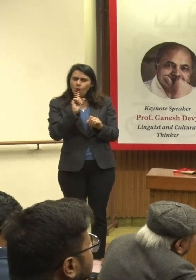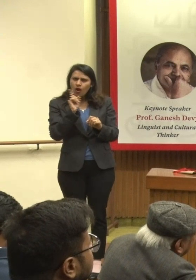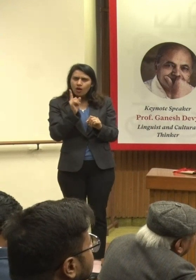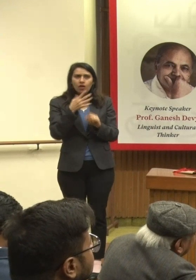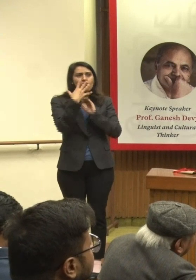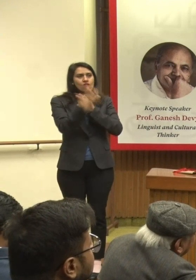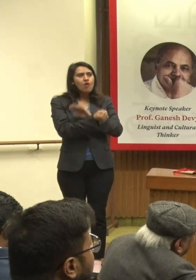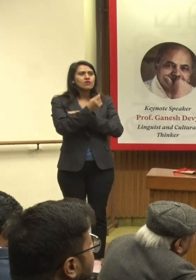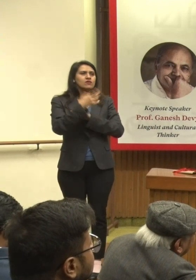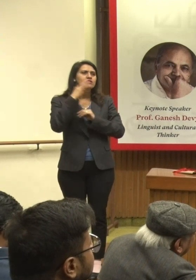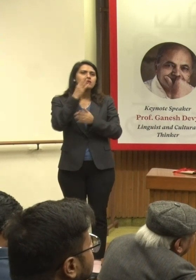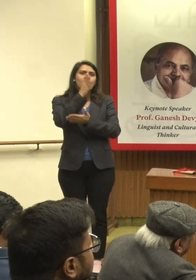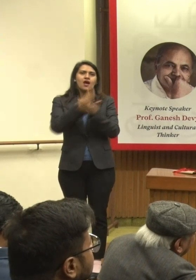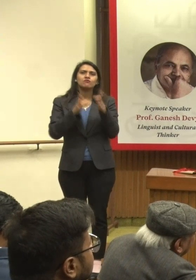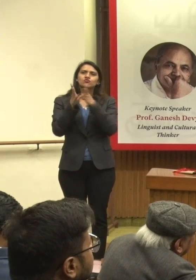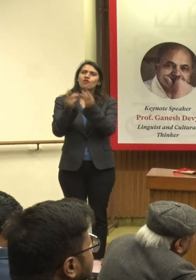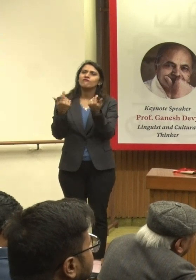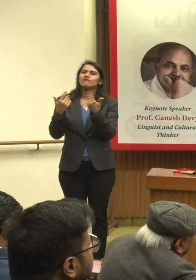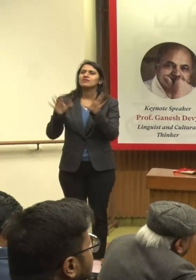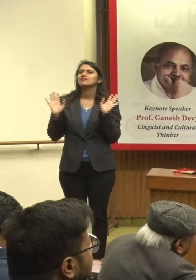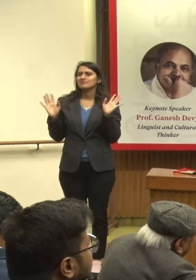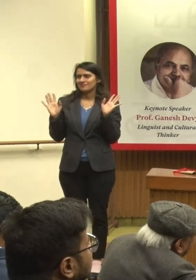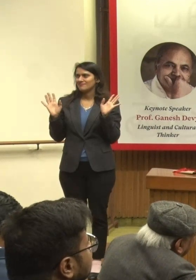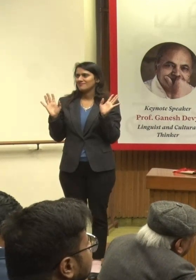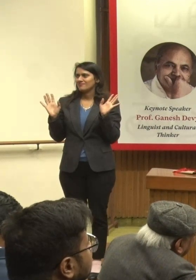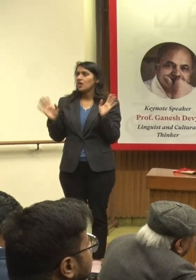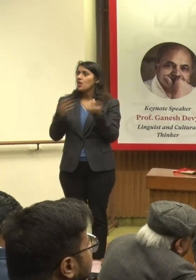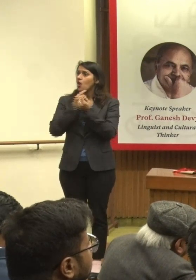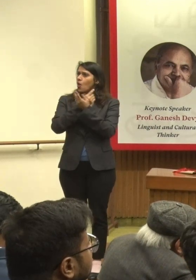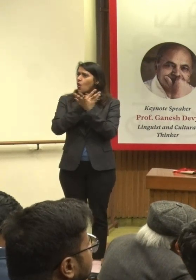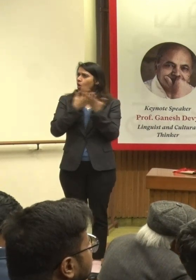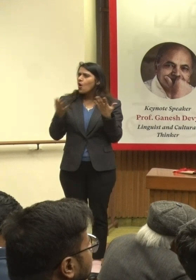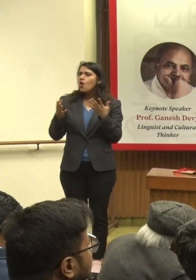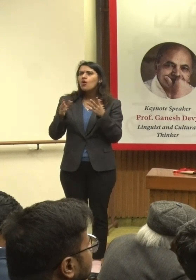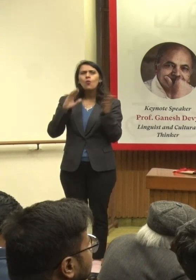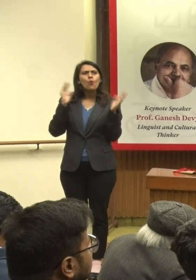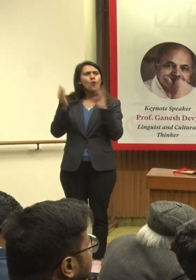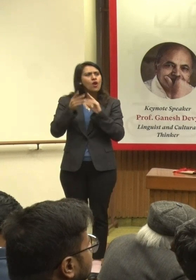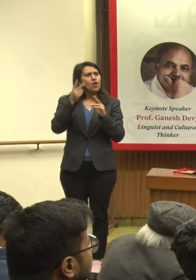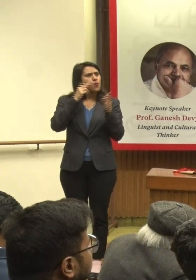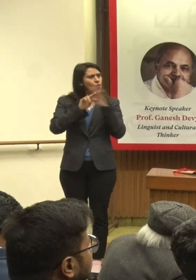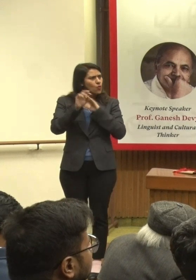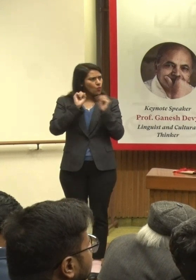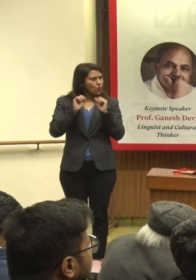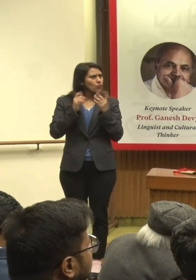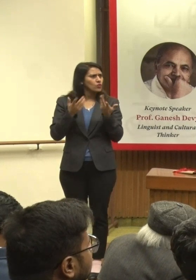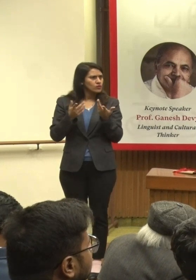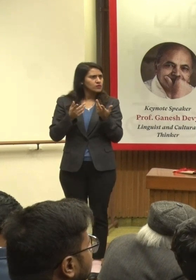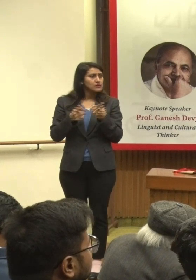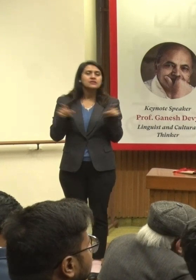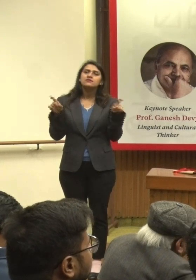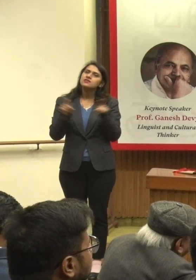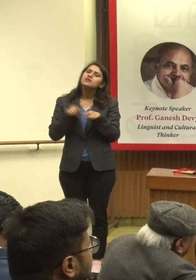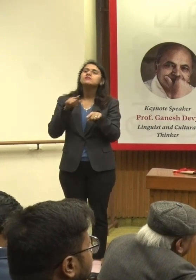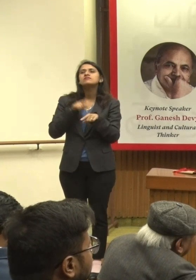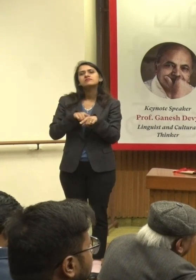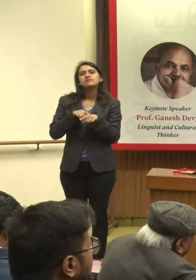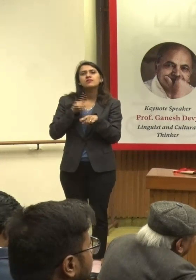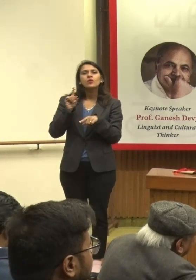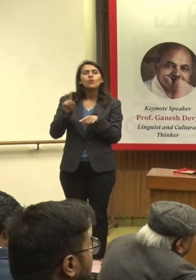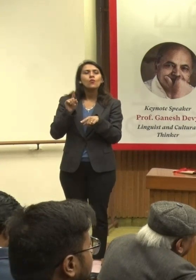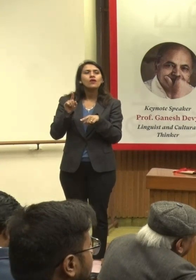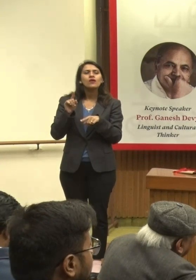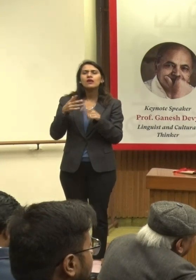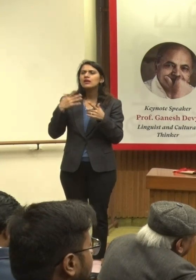us or not? Losing so many worldviews, and at the same time, that's one